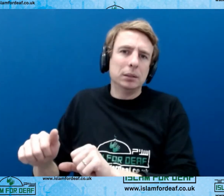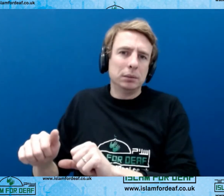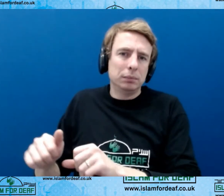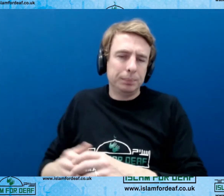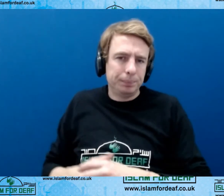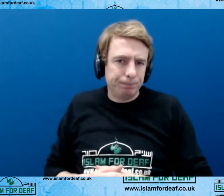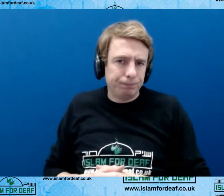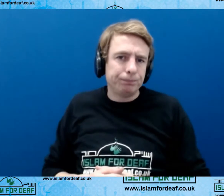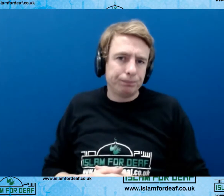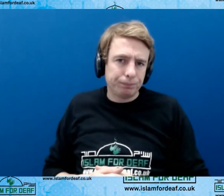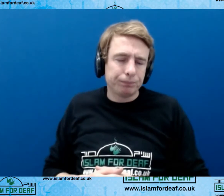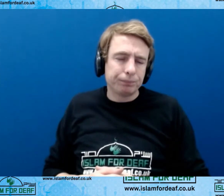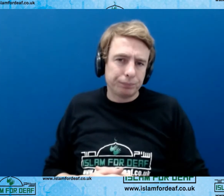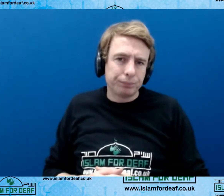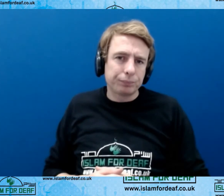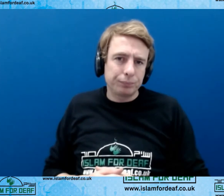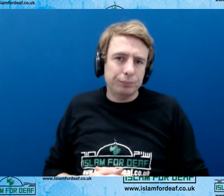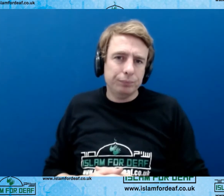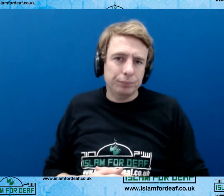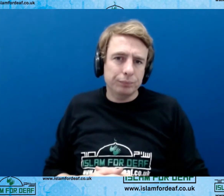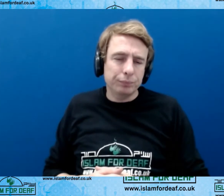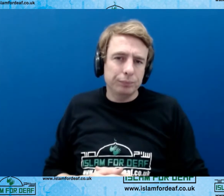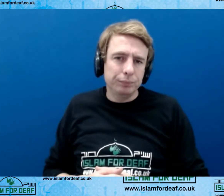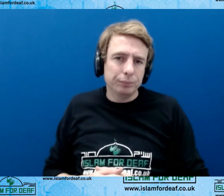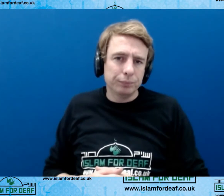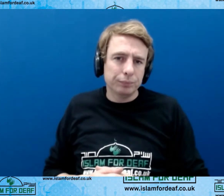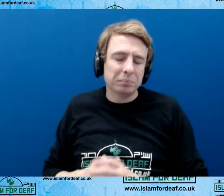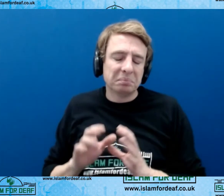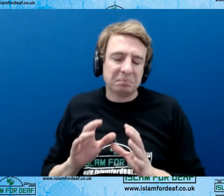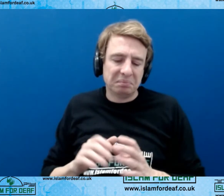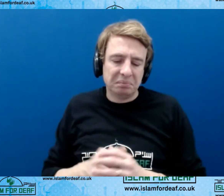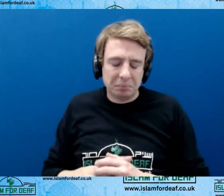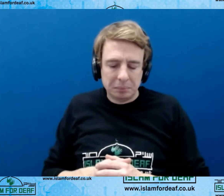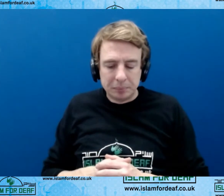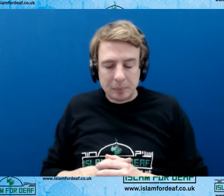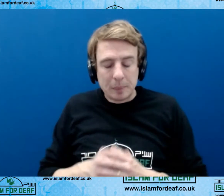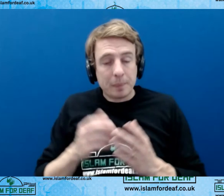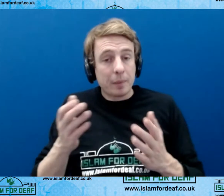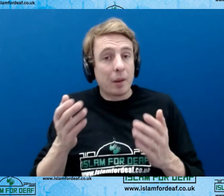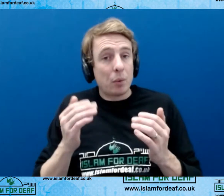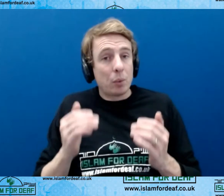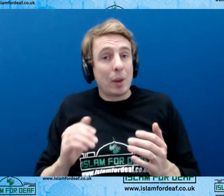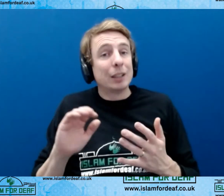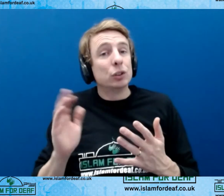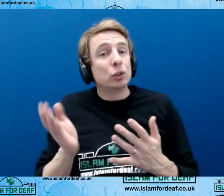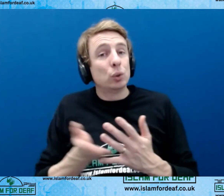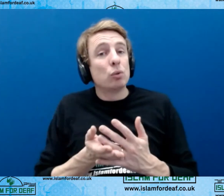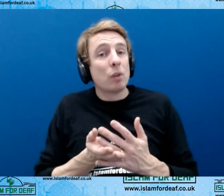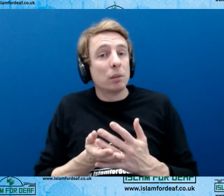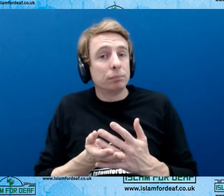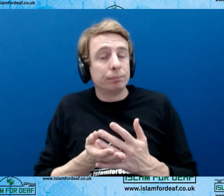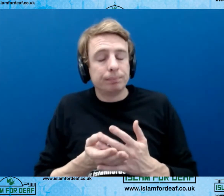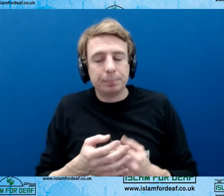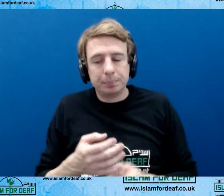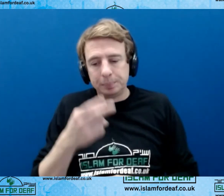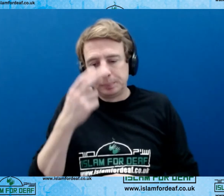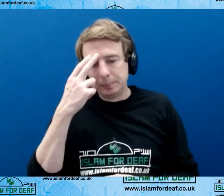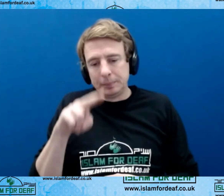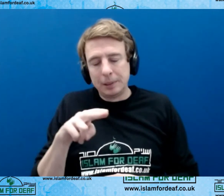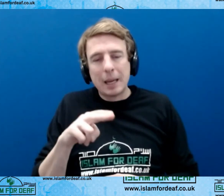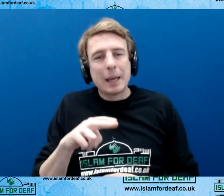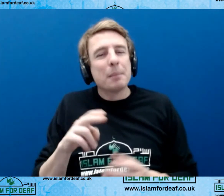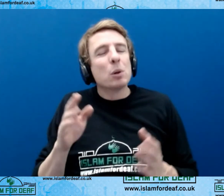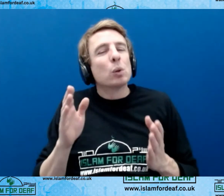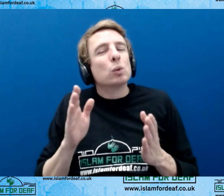chapter that comes after it, in the name of Allah, the Most Gracious and Most Merciful, is called the chapter, The Small